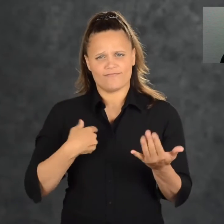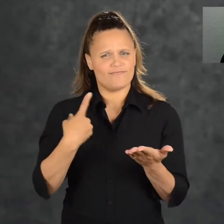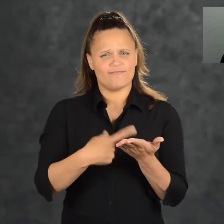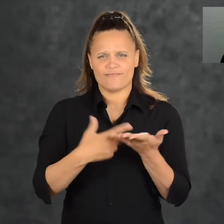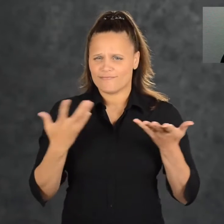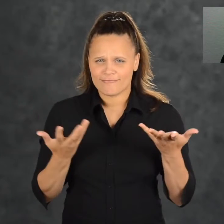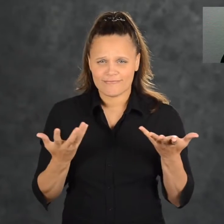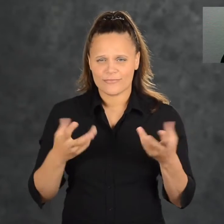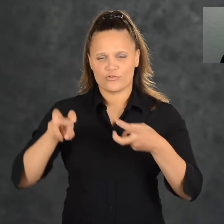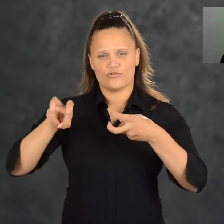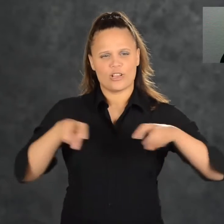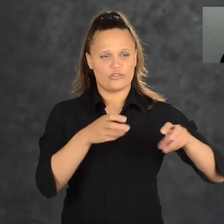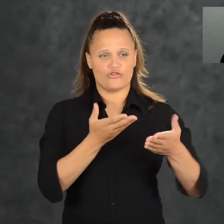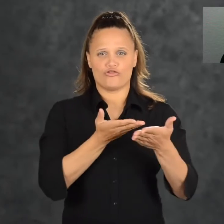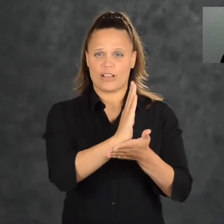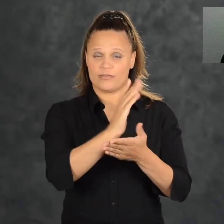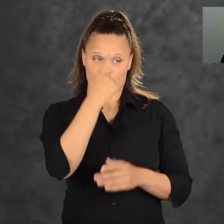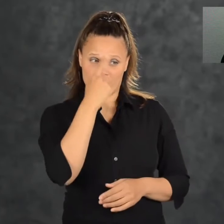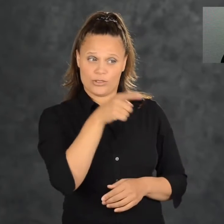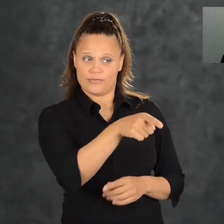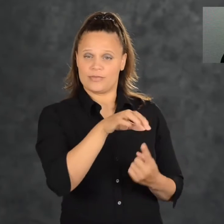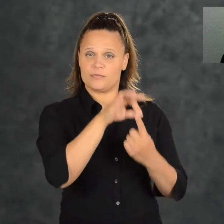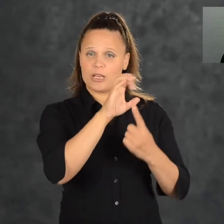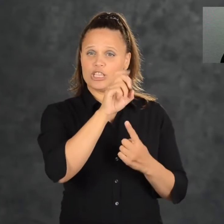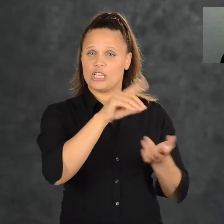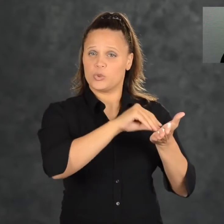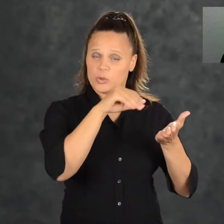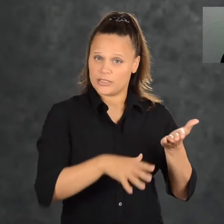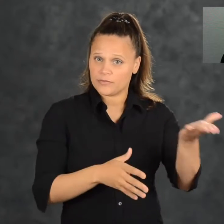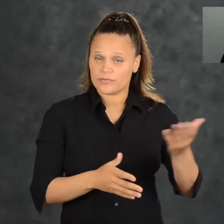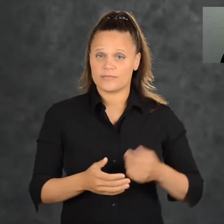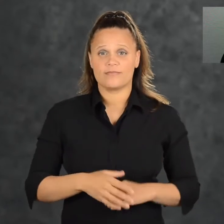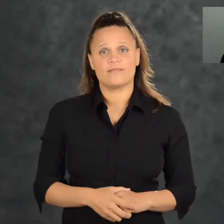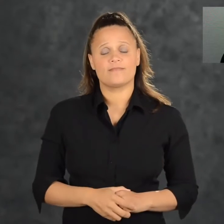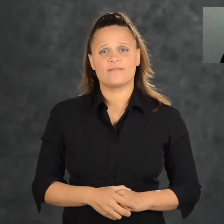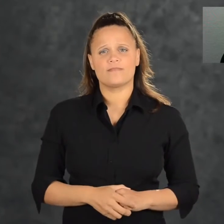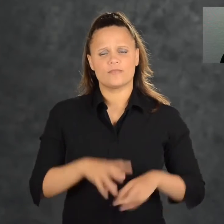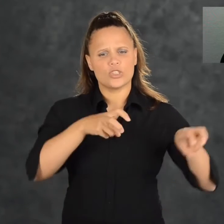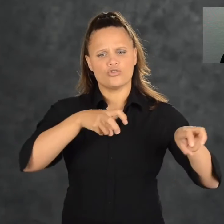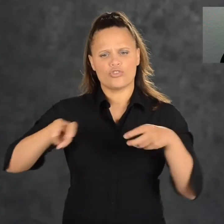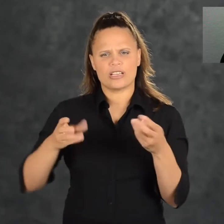Hi, I'm Rosalie, and today I'd like to talk about your transition rights as a special education